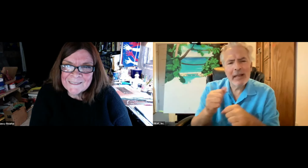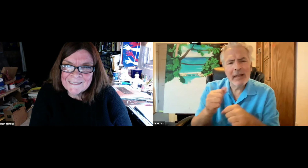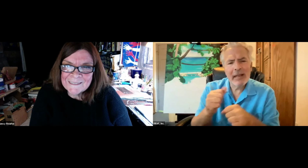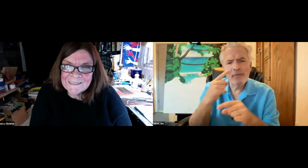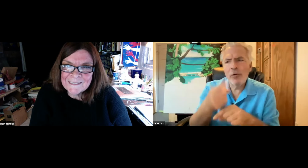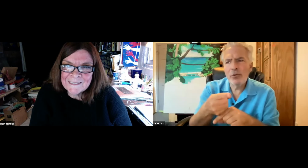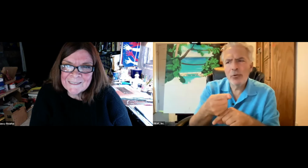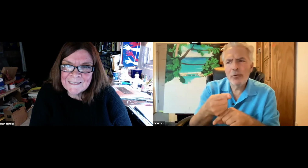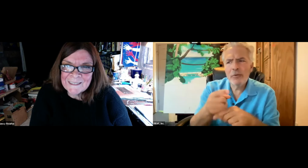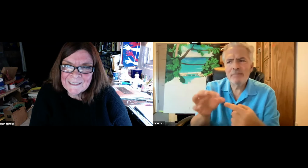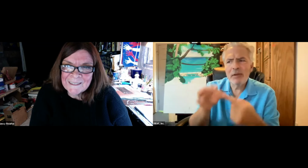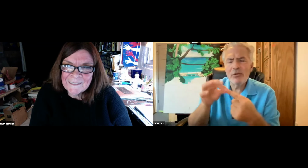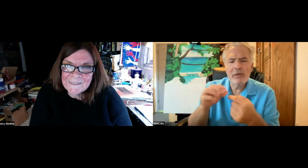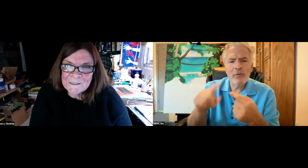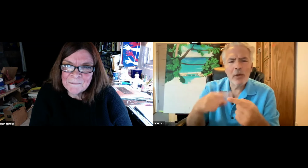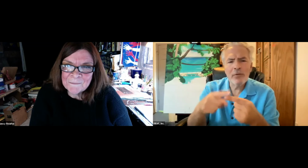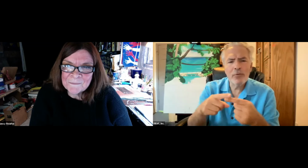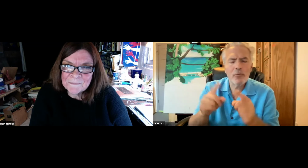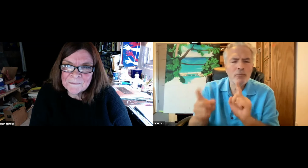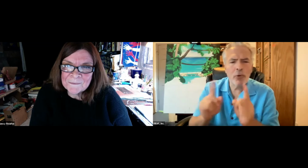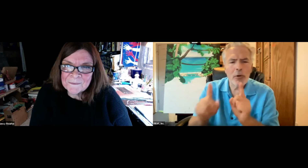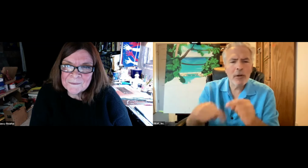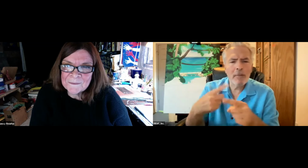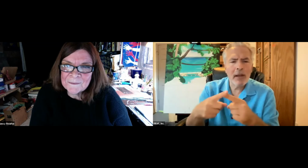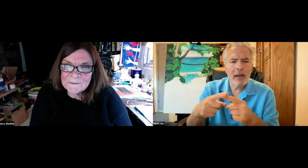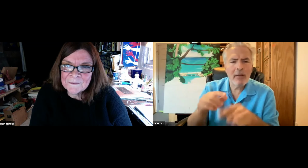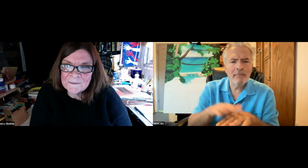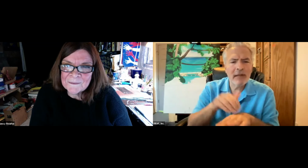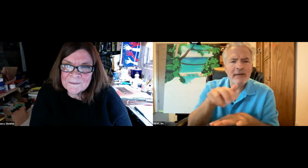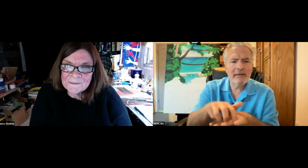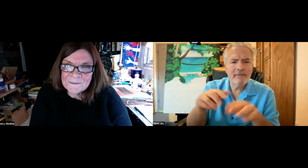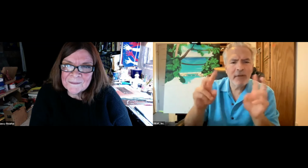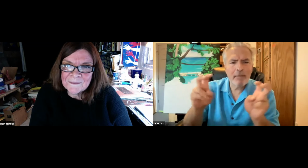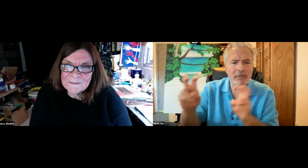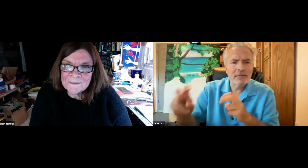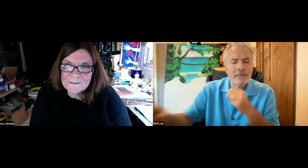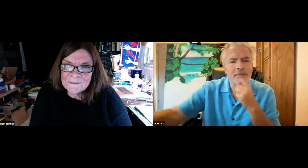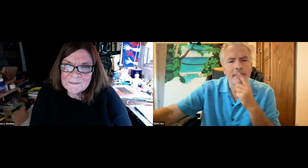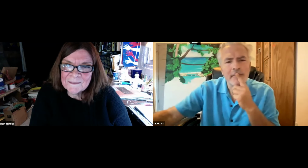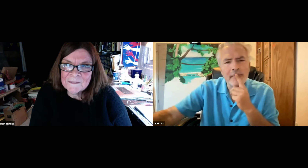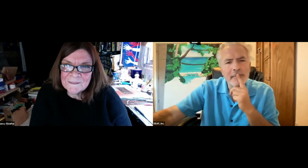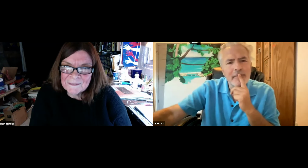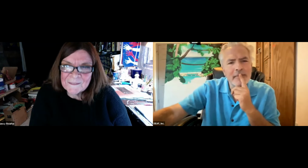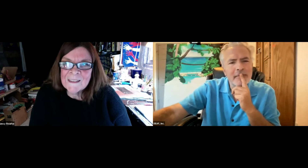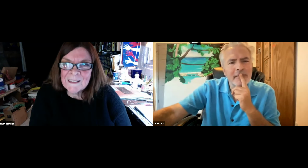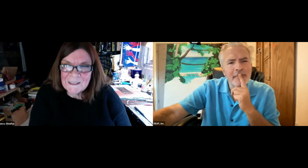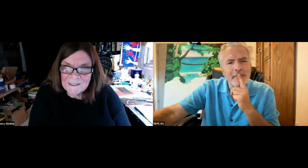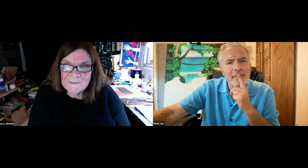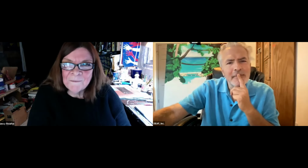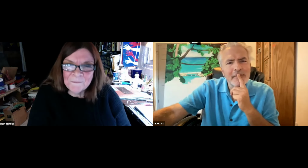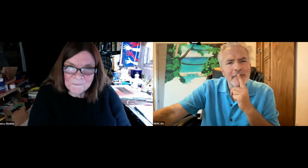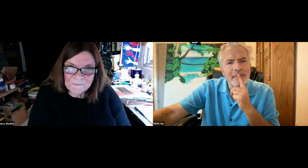if so, has that made a difference for you, especially when you're speaking on native topics?